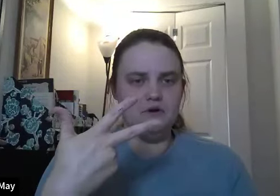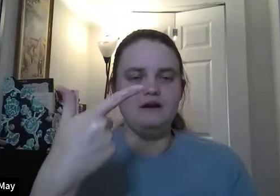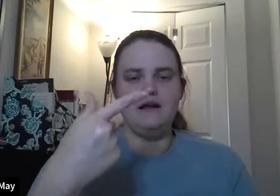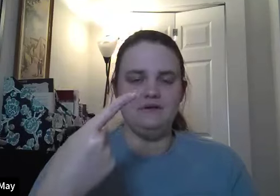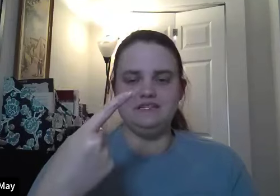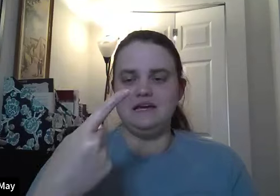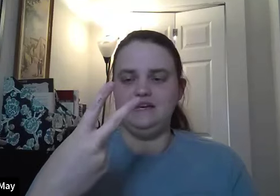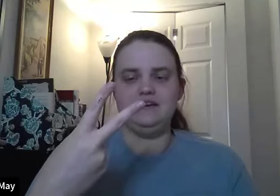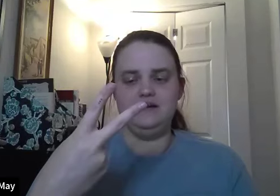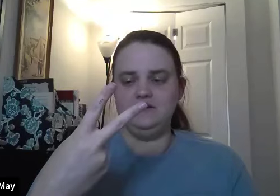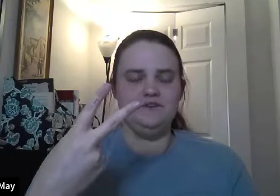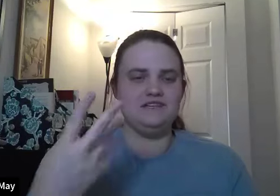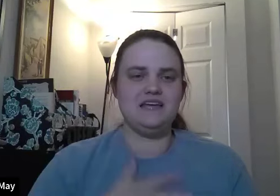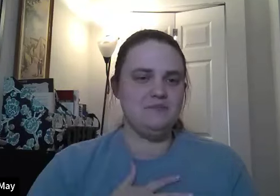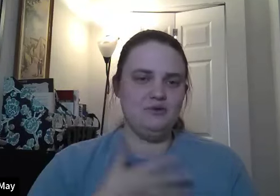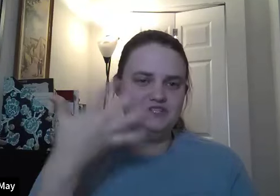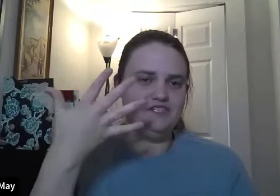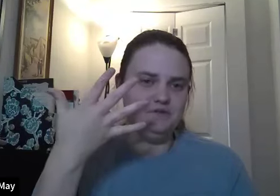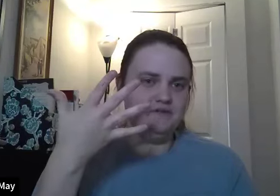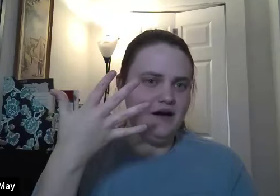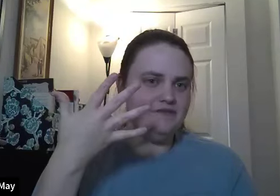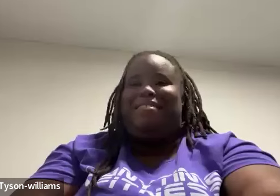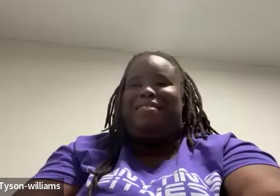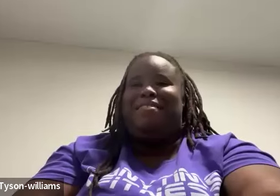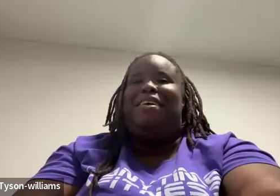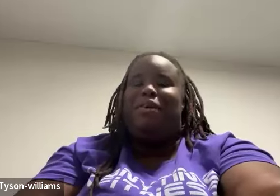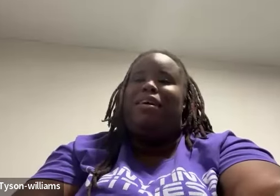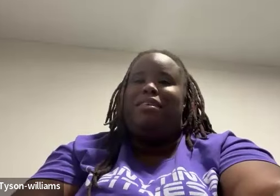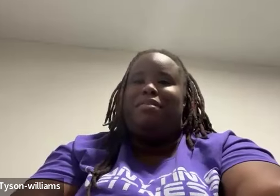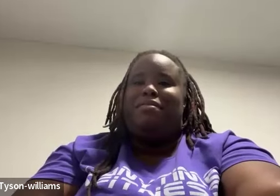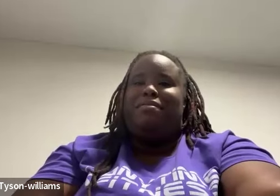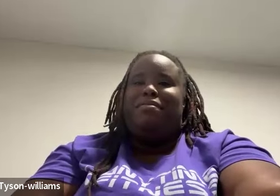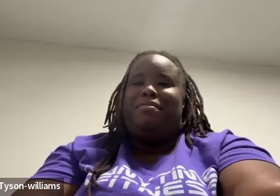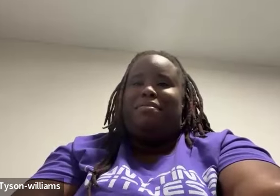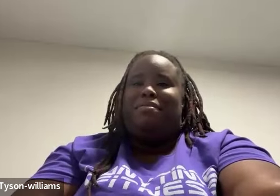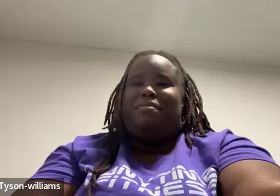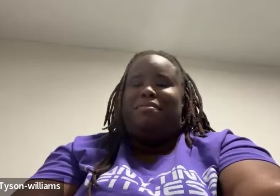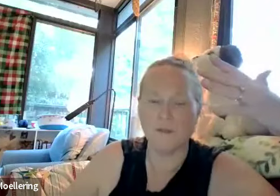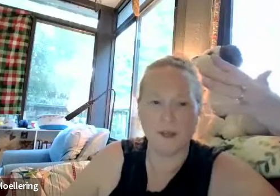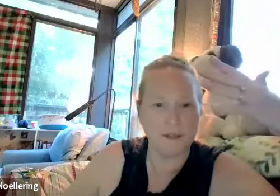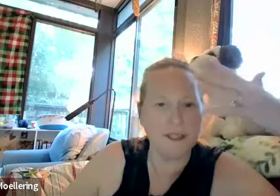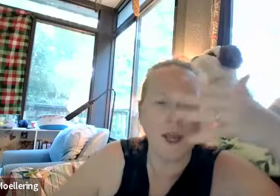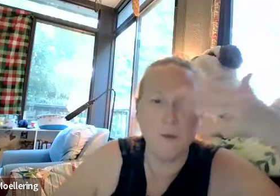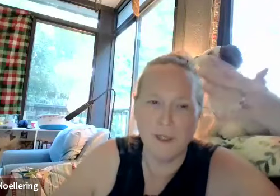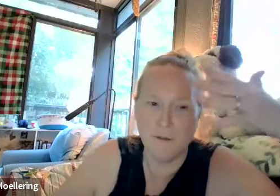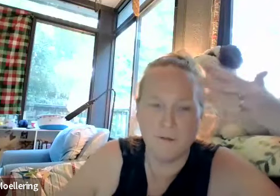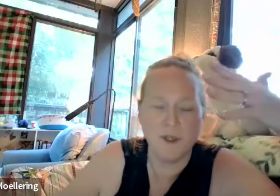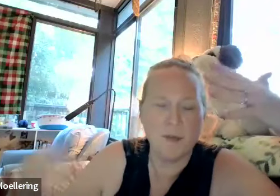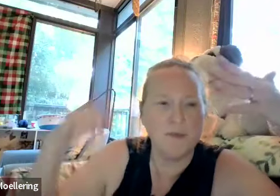it. I realize that can get kind of confusing because I'm always used to the 5. Okay, So is it gonna throw people off if I would have before